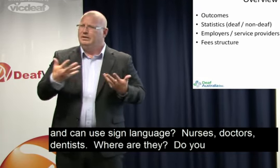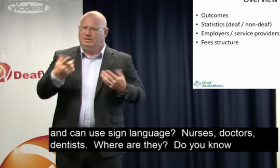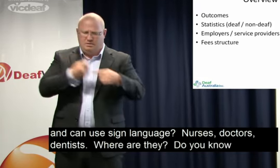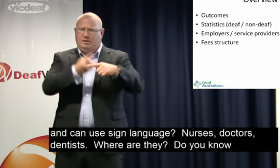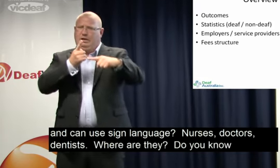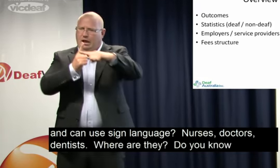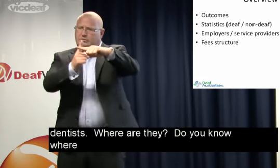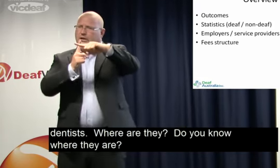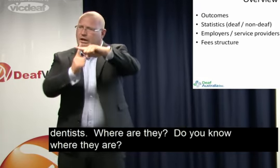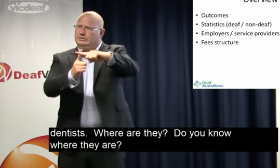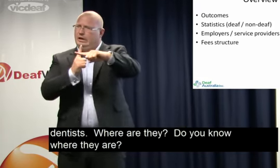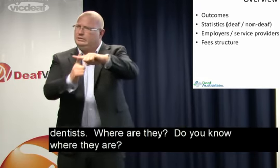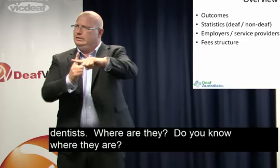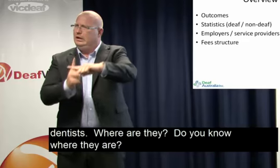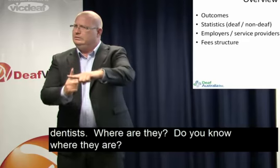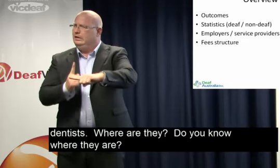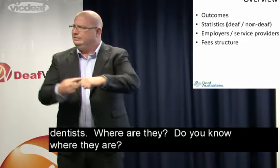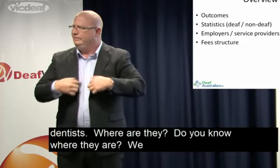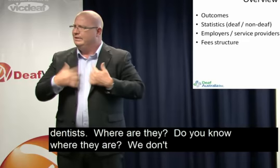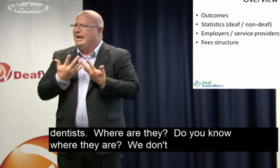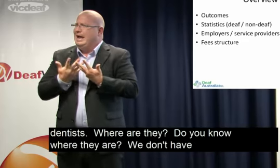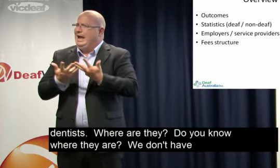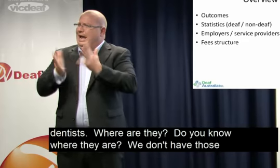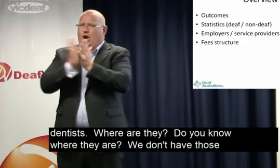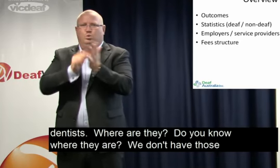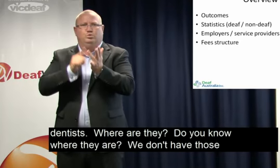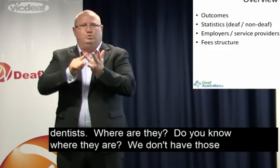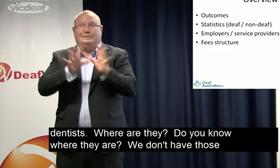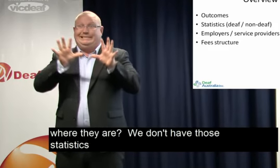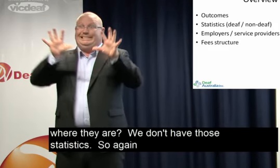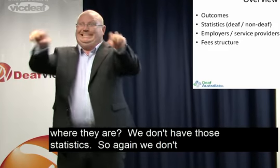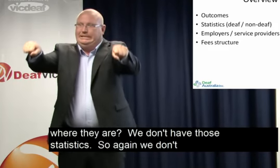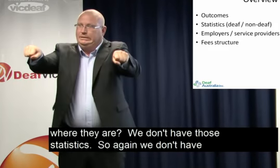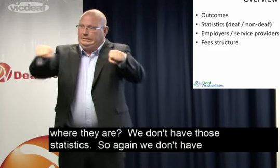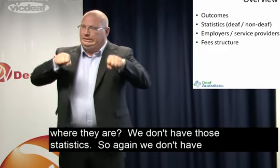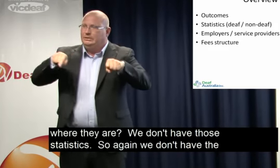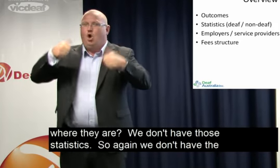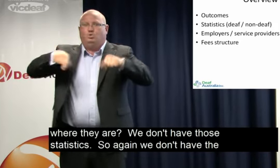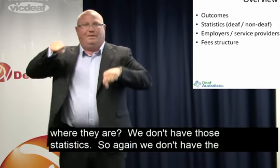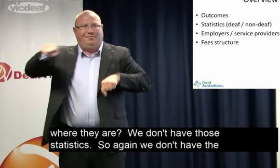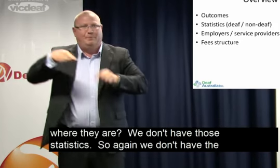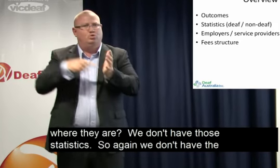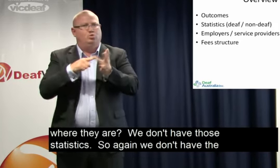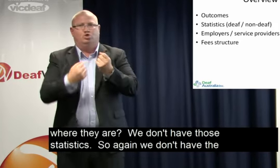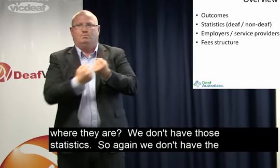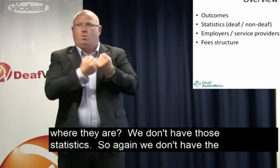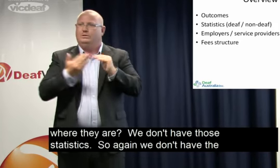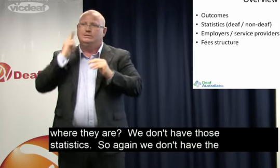We don't have those statistics. So again, we don't have the numbers there, and we're facing the additional barriers. So how can we actually get the statistics and the